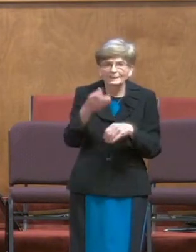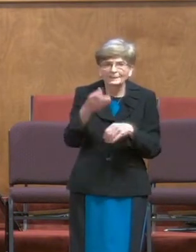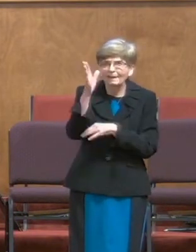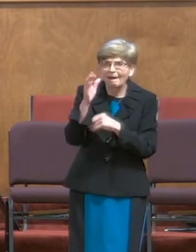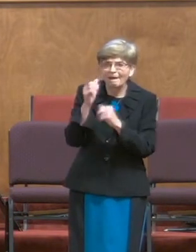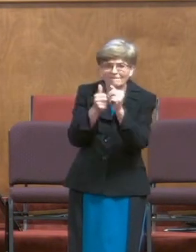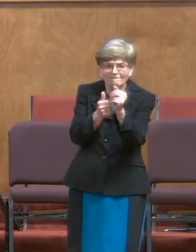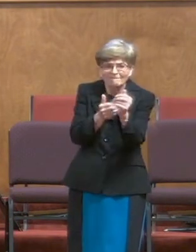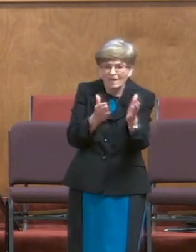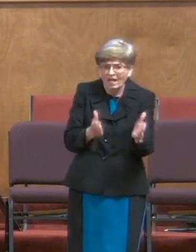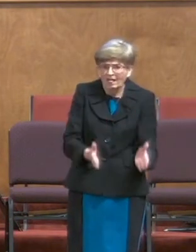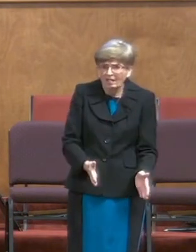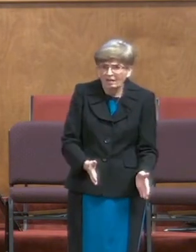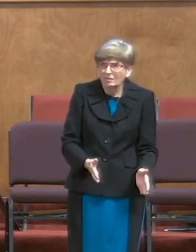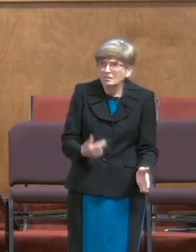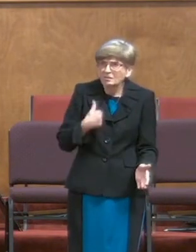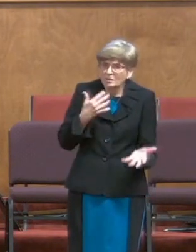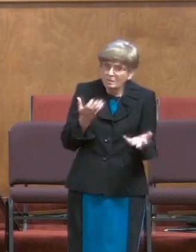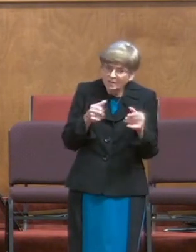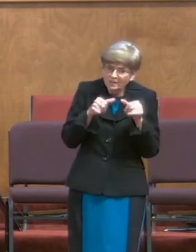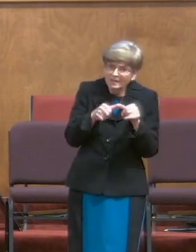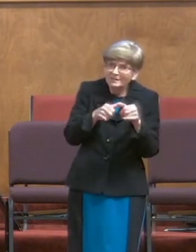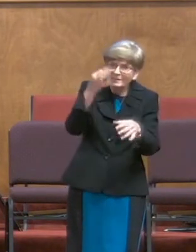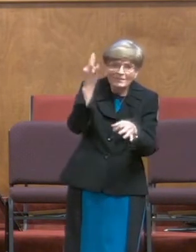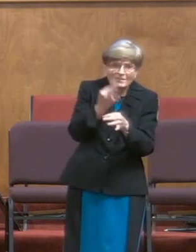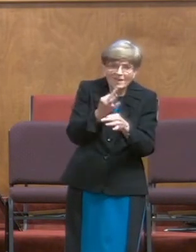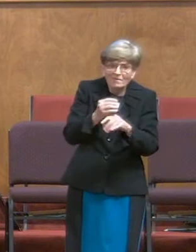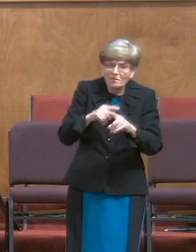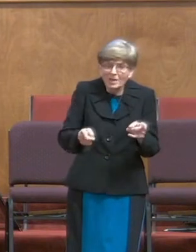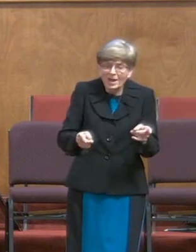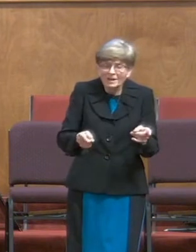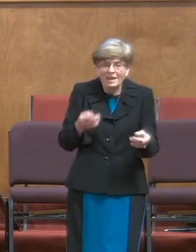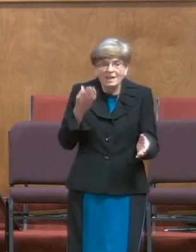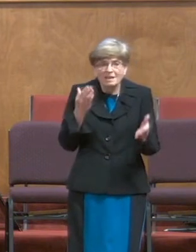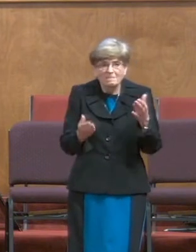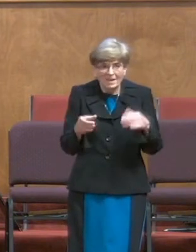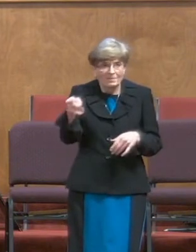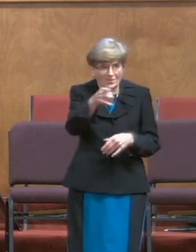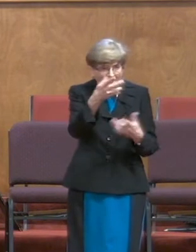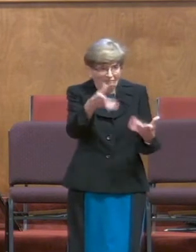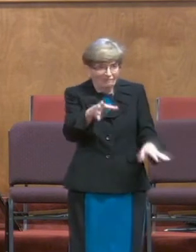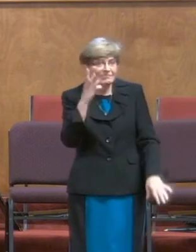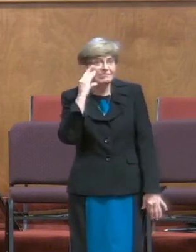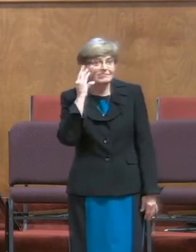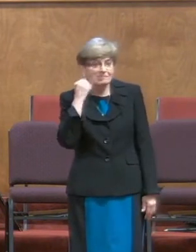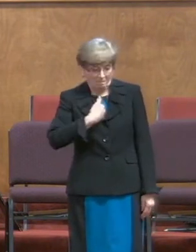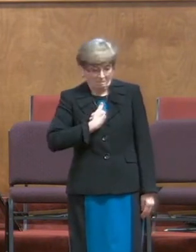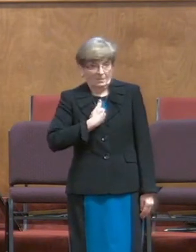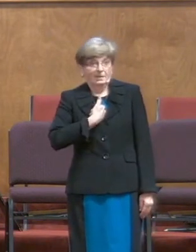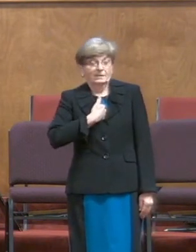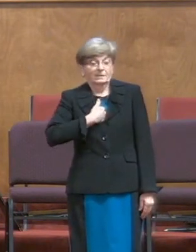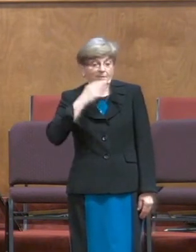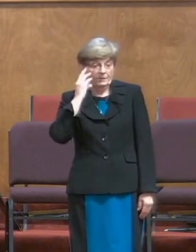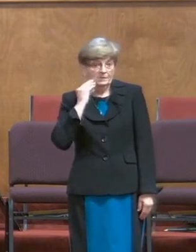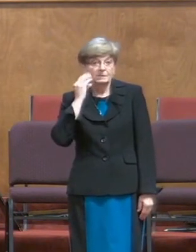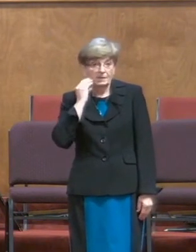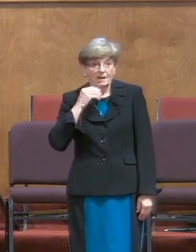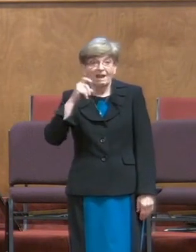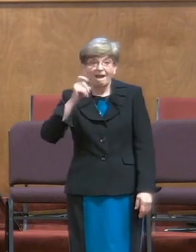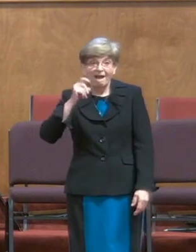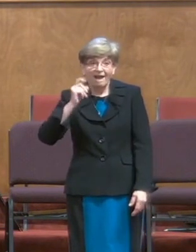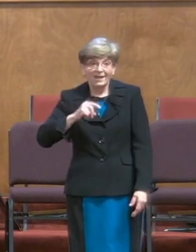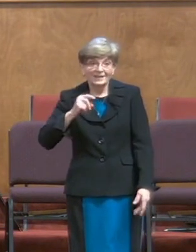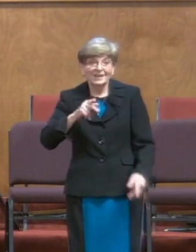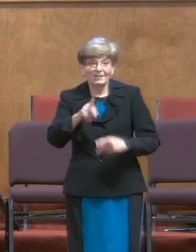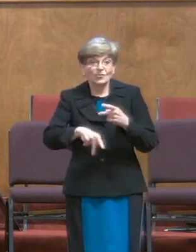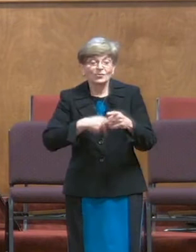God, as faithful believers? And friends, I don't know about you, but I've been in those situations in my own life. I've needed those Psalms. And so I